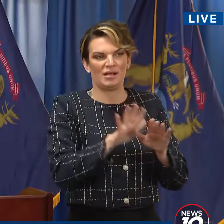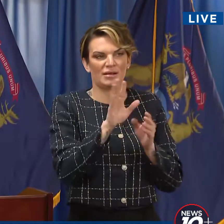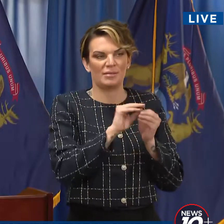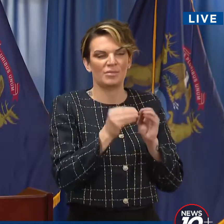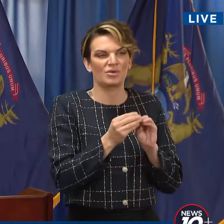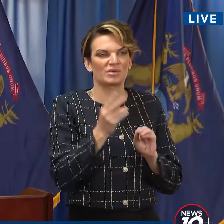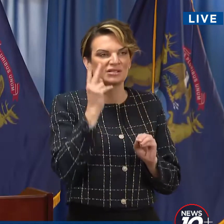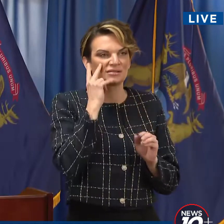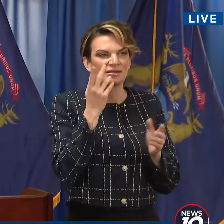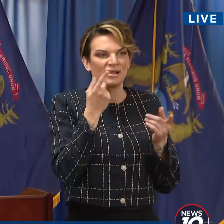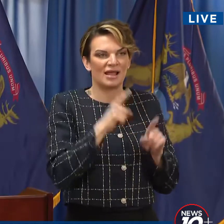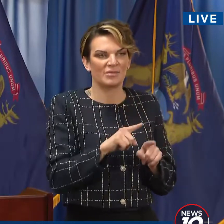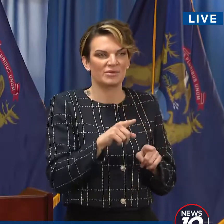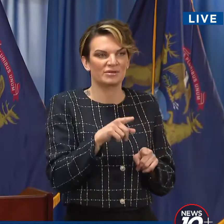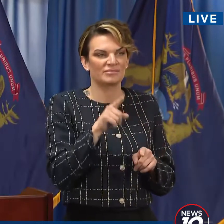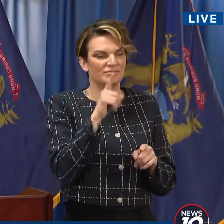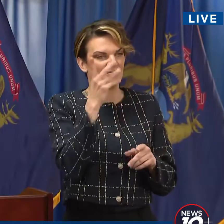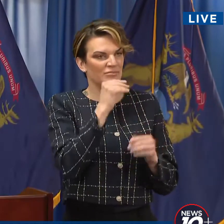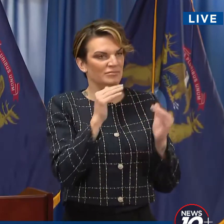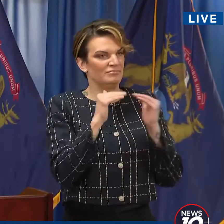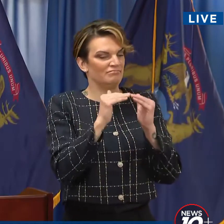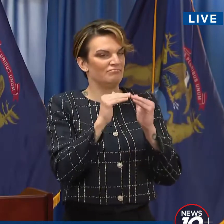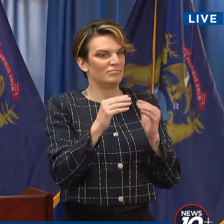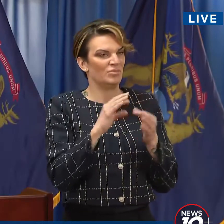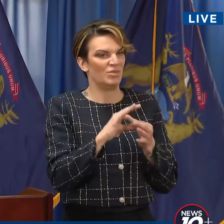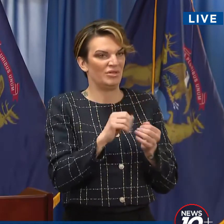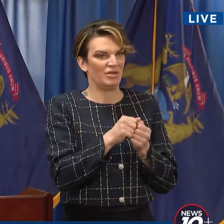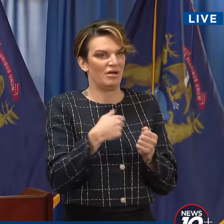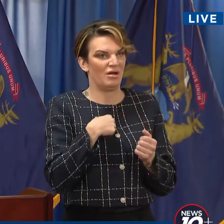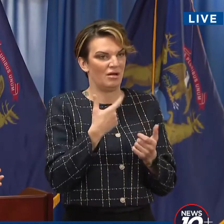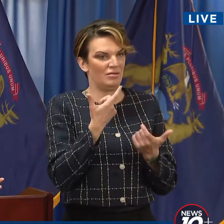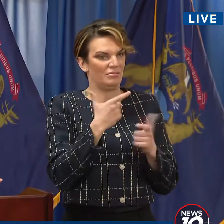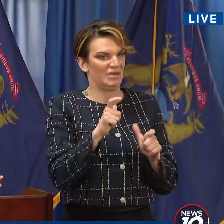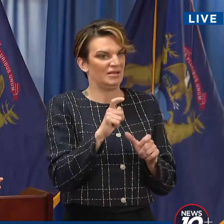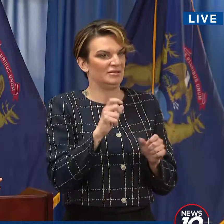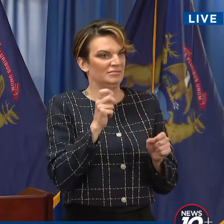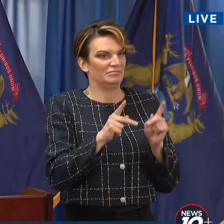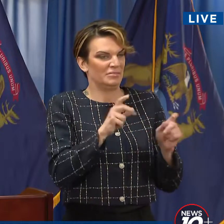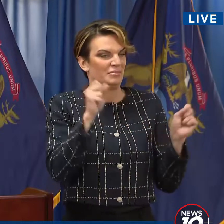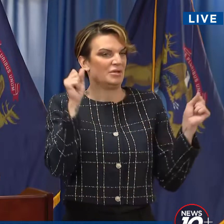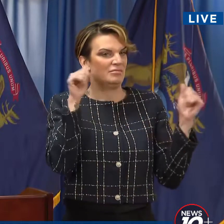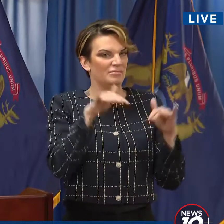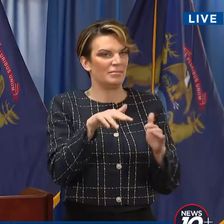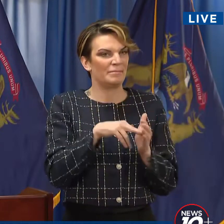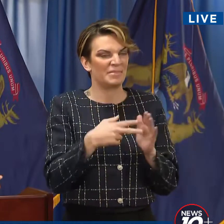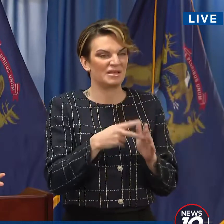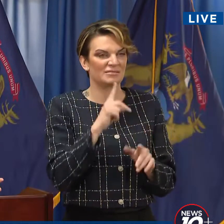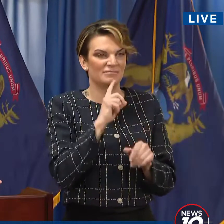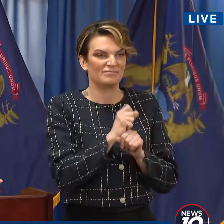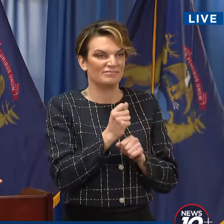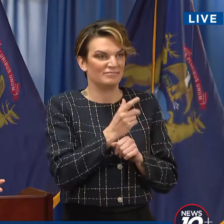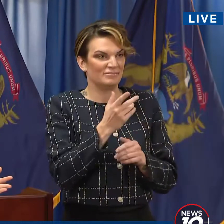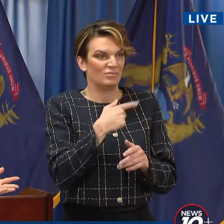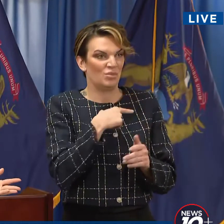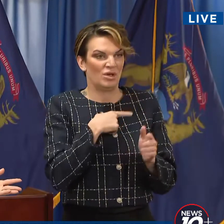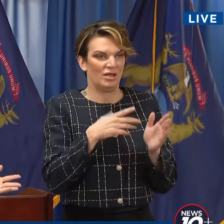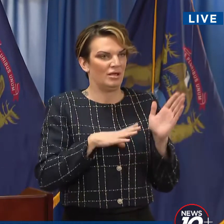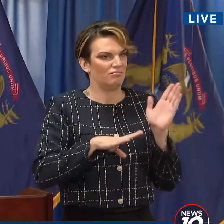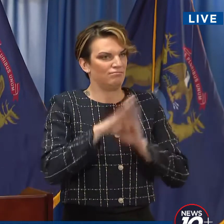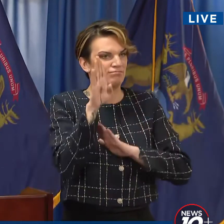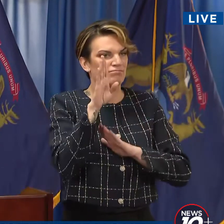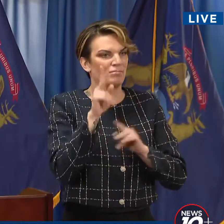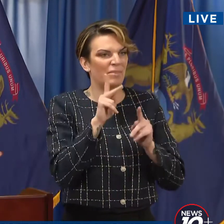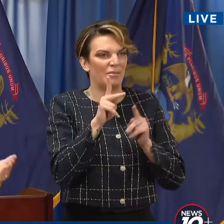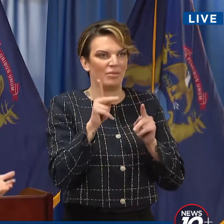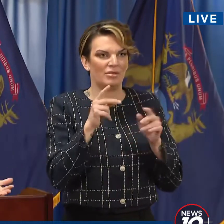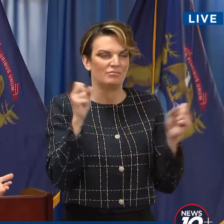and seeing them be basically on par with our highest turnout election in history makes me really proud and shows that, in fact, turnout was through the roof. It's easy to